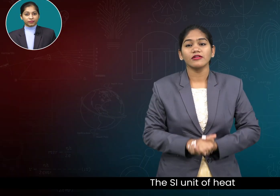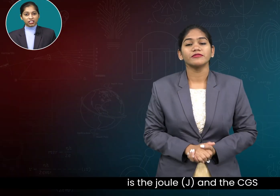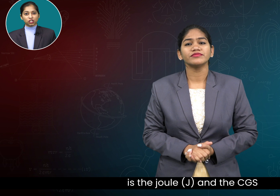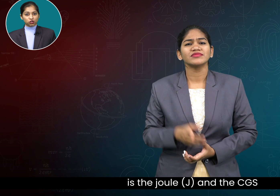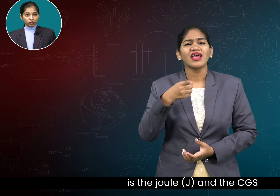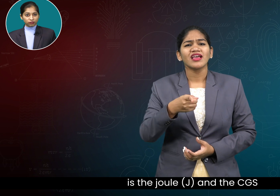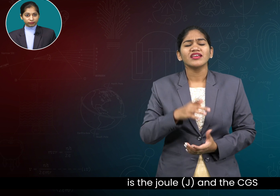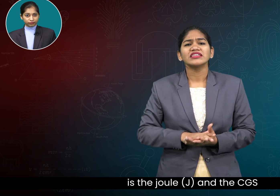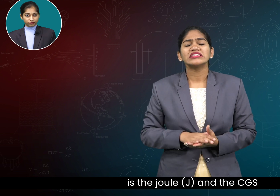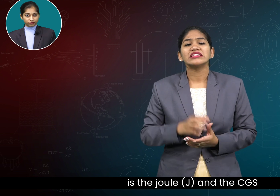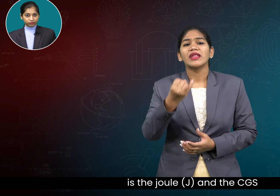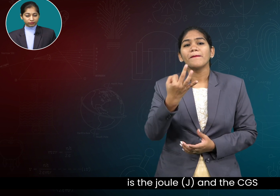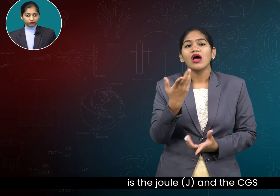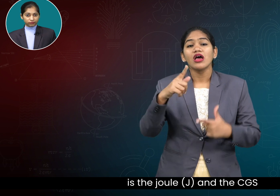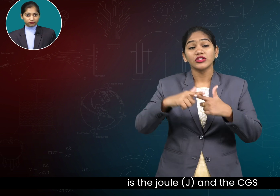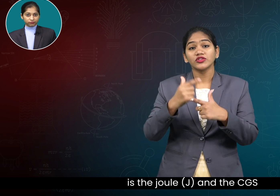is a joule.